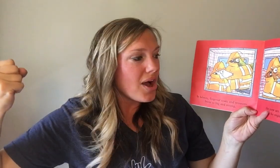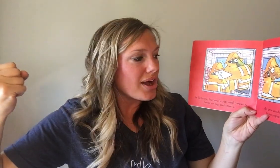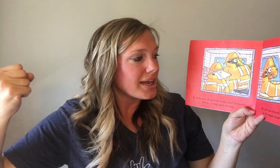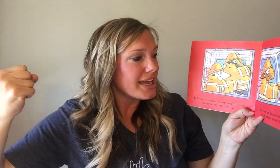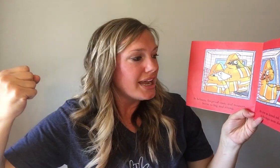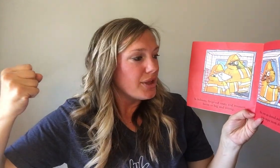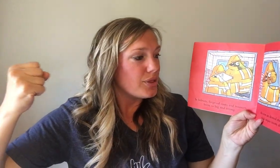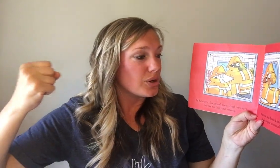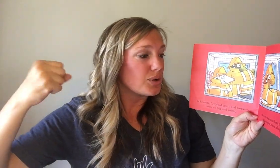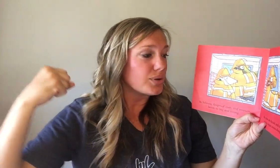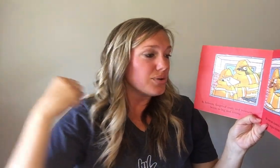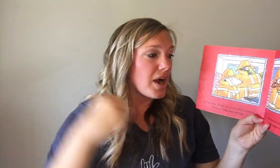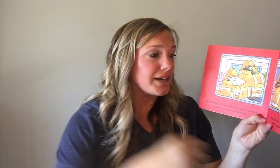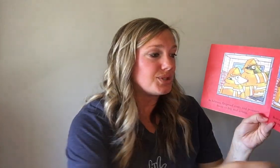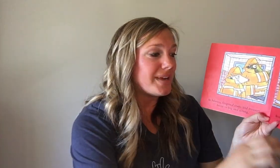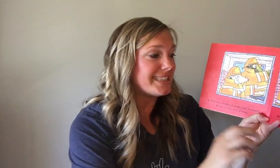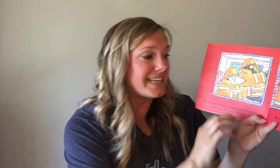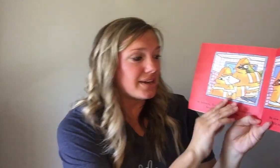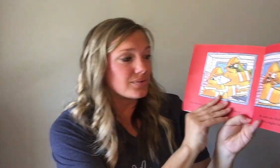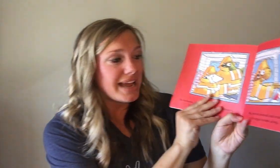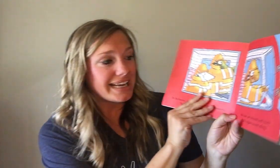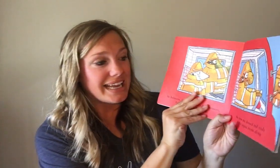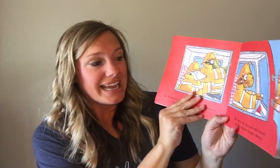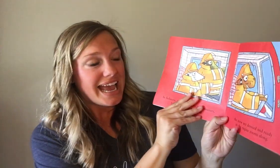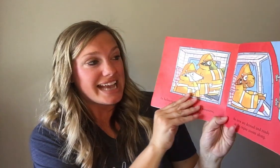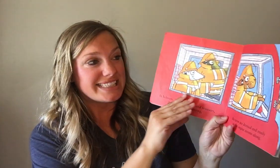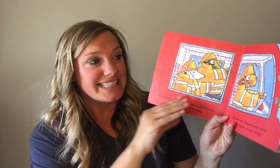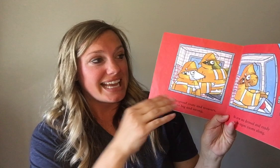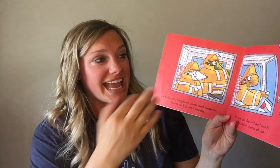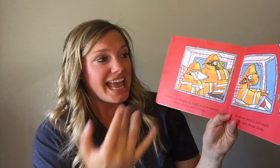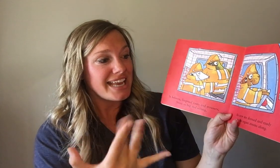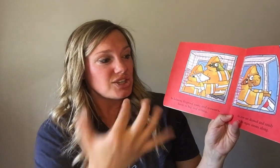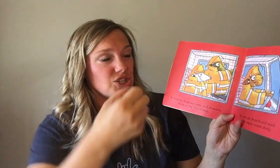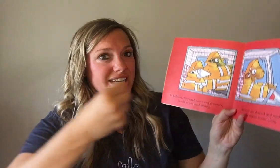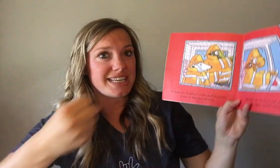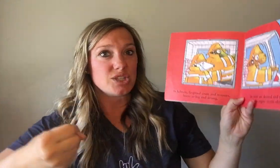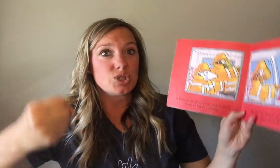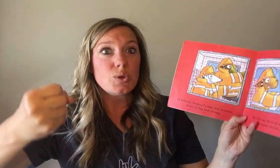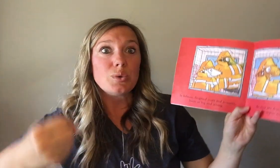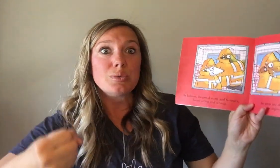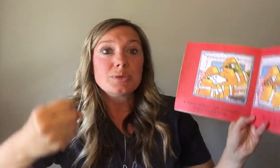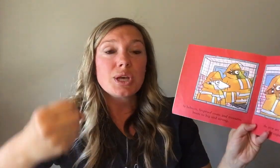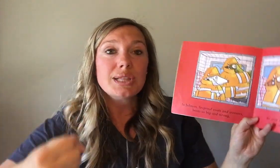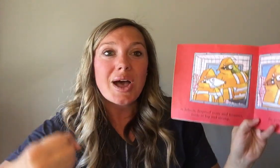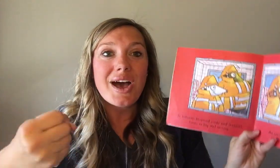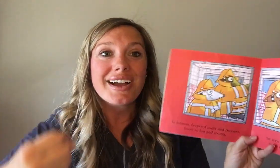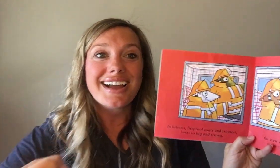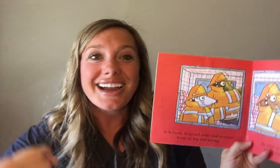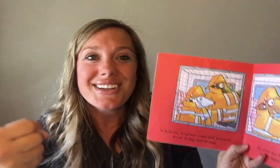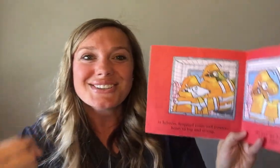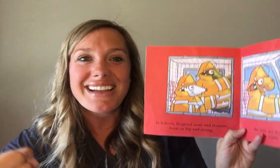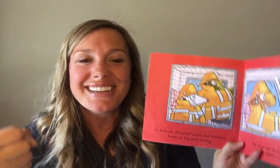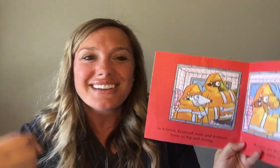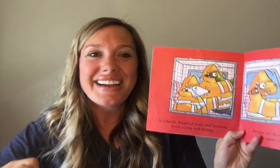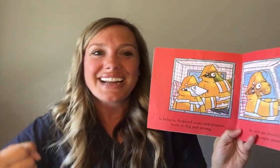strong, the crew are dressed and ready as the engine zooms along. Are you driving your fire